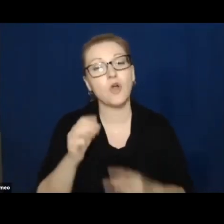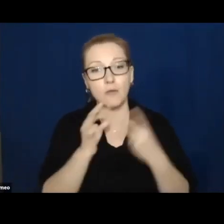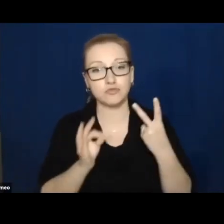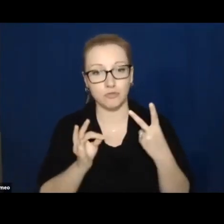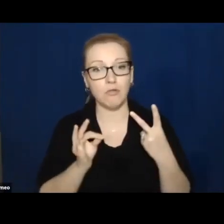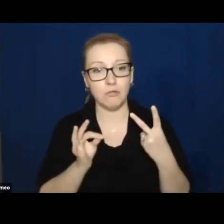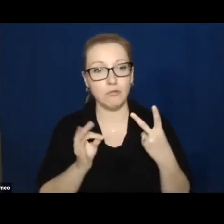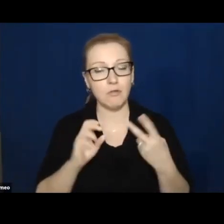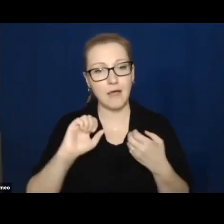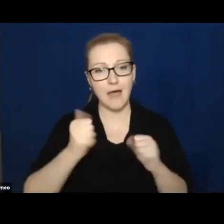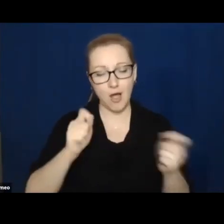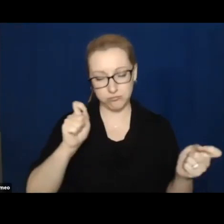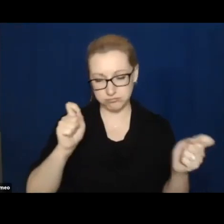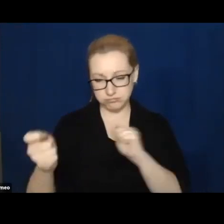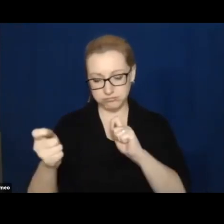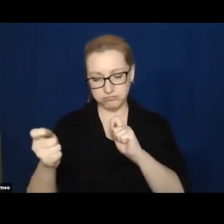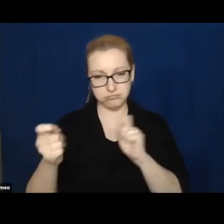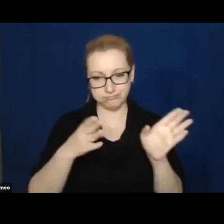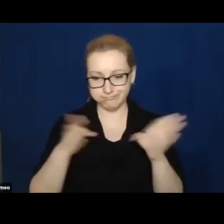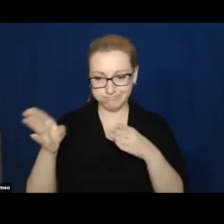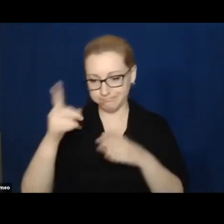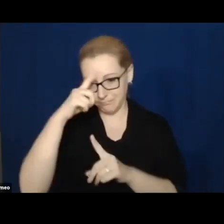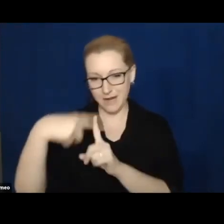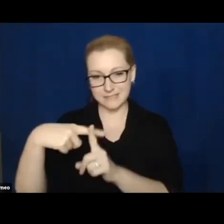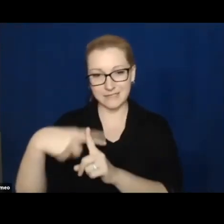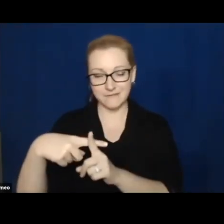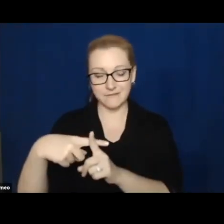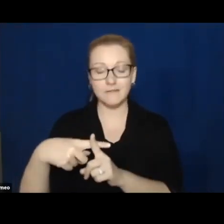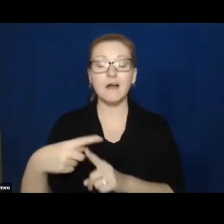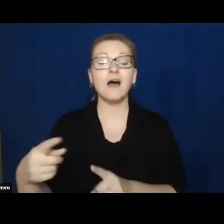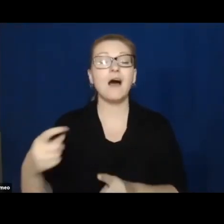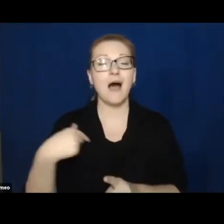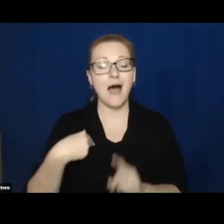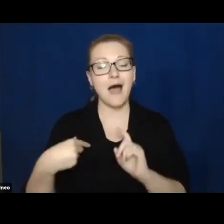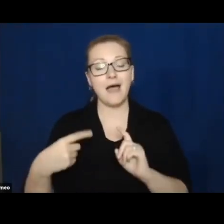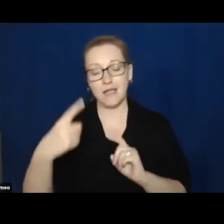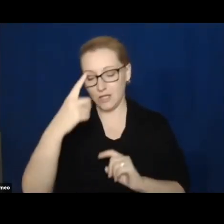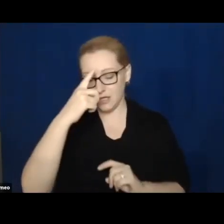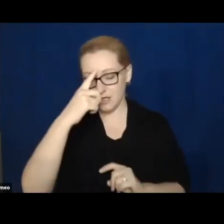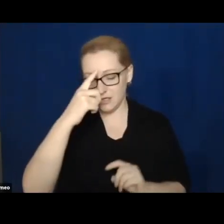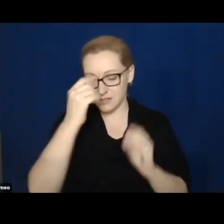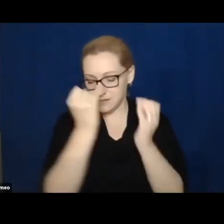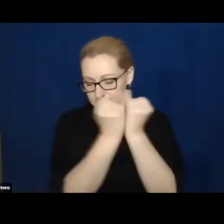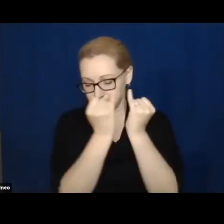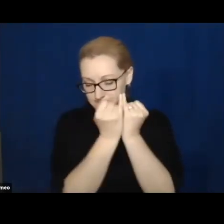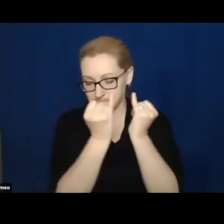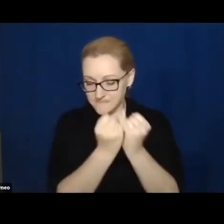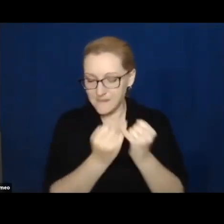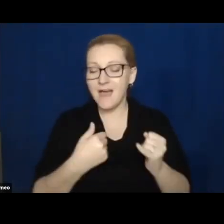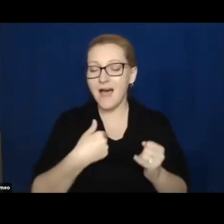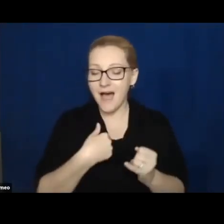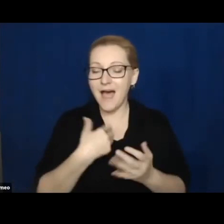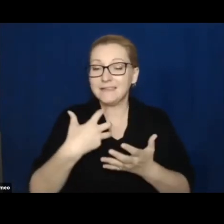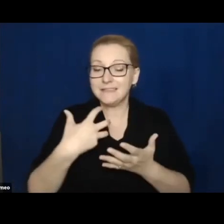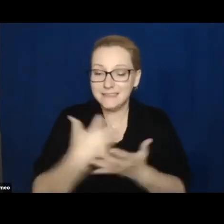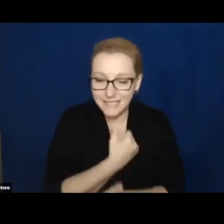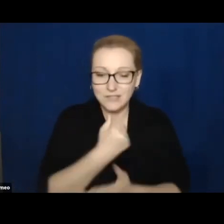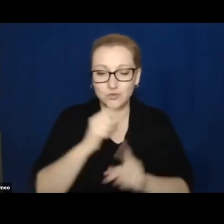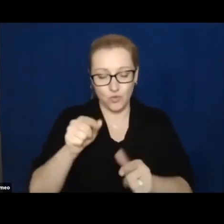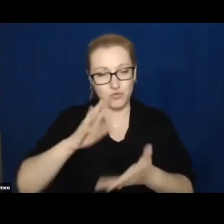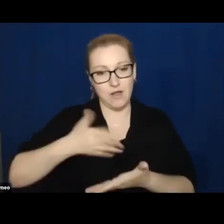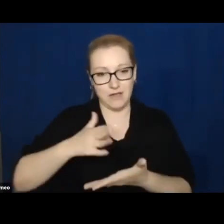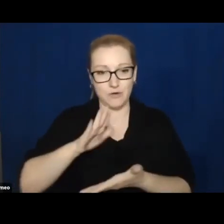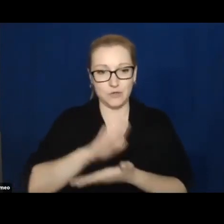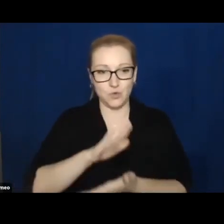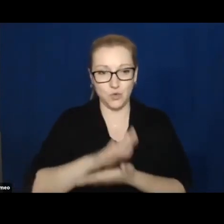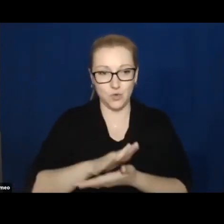something positive? I told myself, I get to go to culinary school. I get to be here. I earned my spot to be here at this